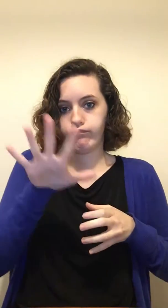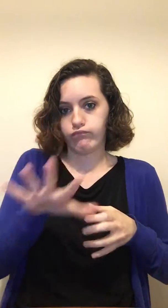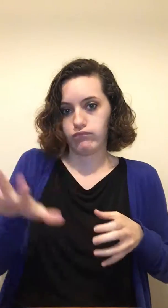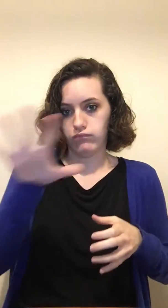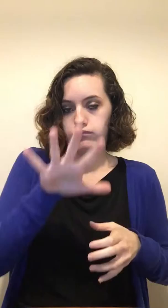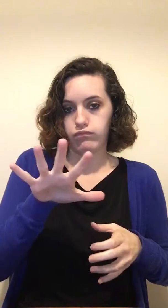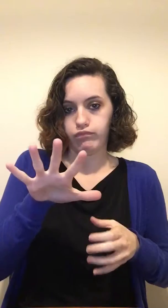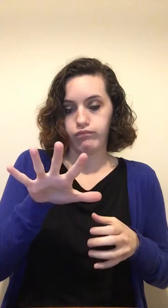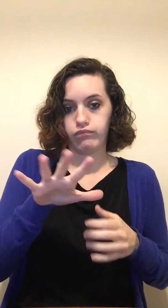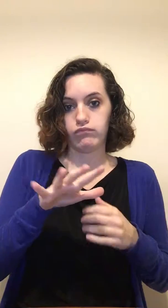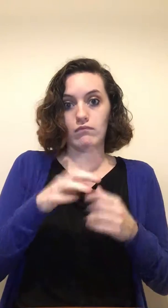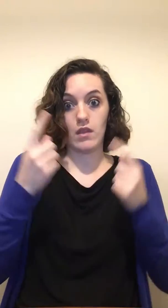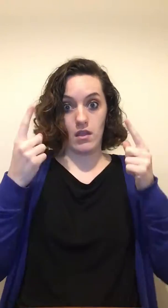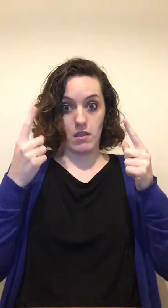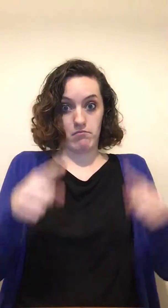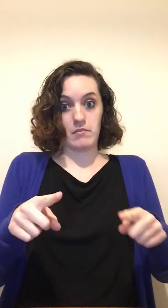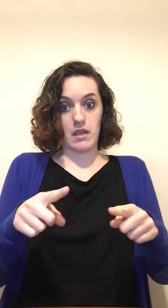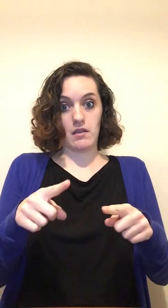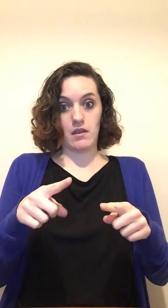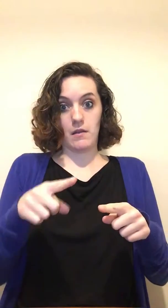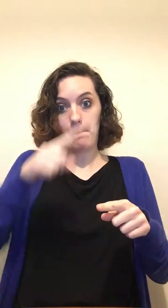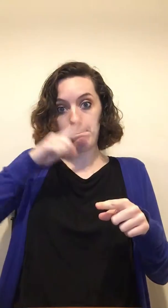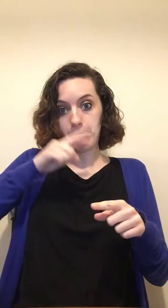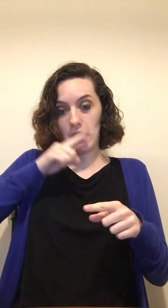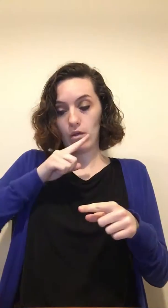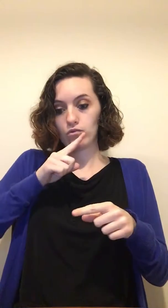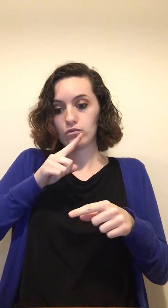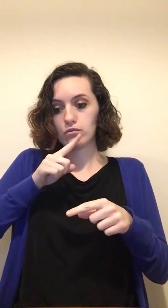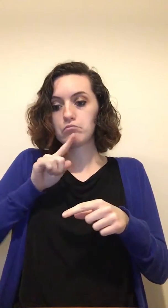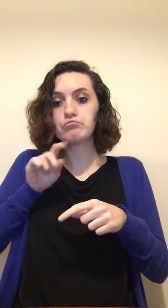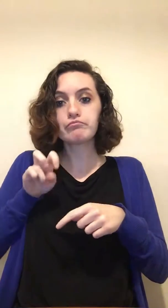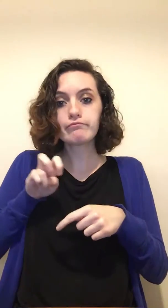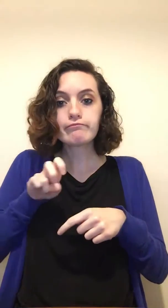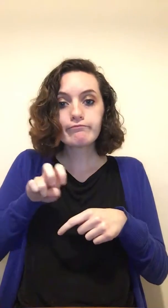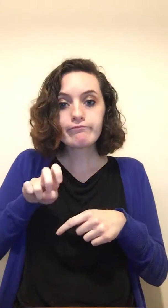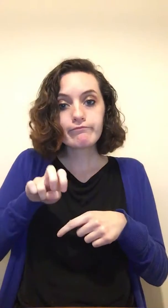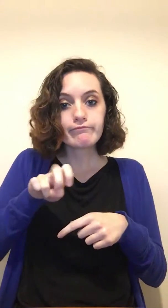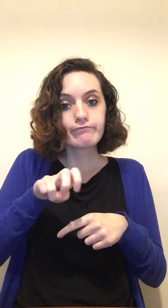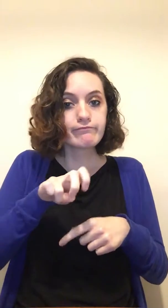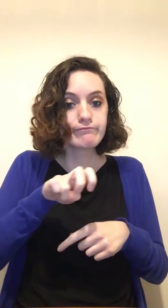And then one day, the mouse was walking, and the mouse